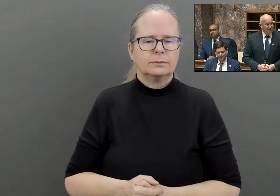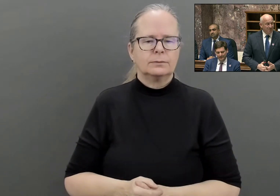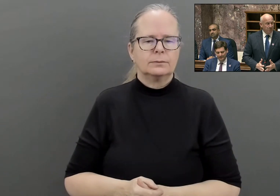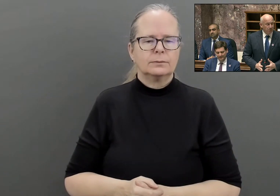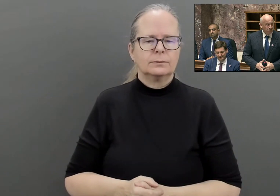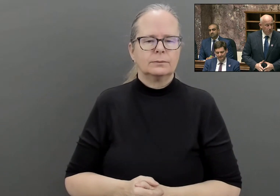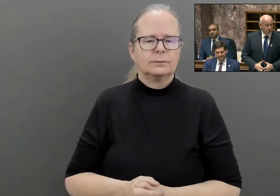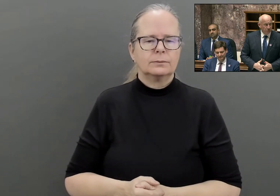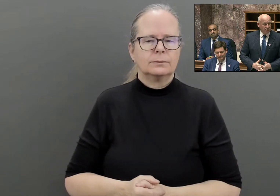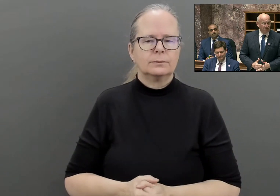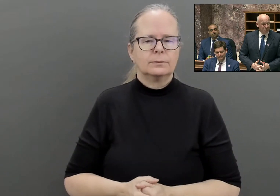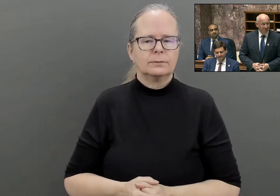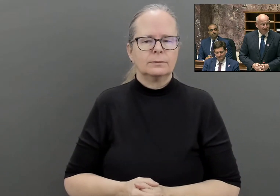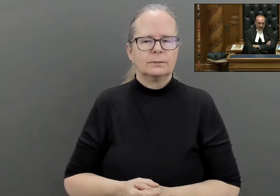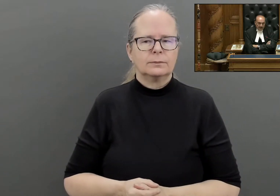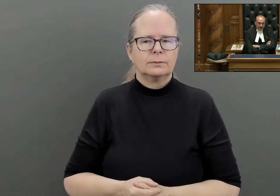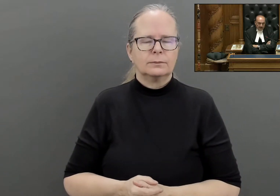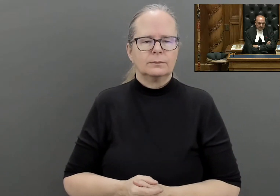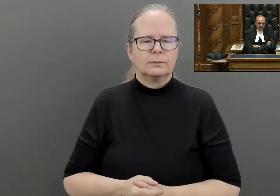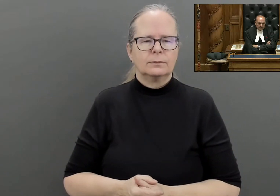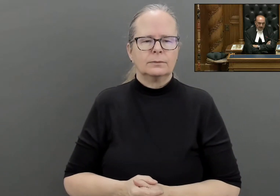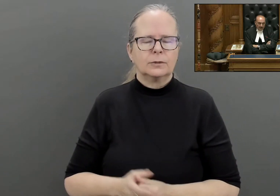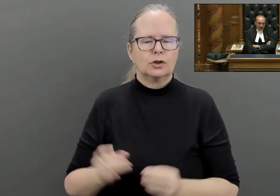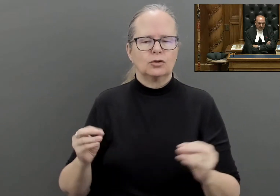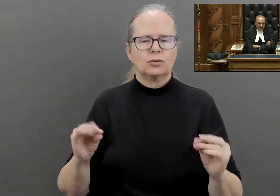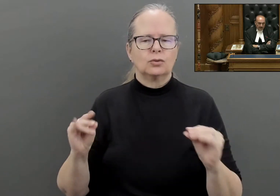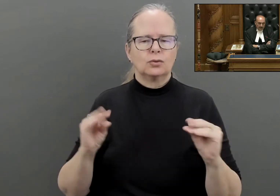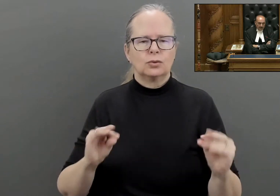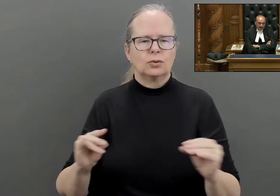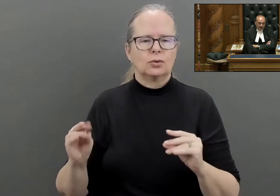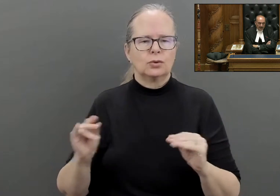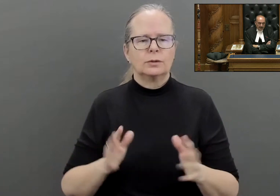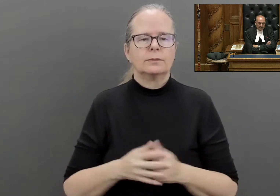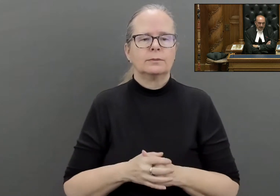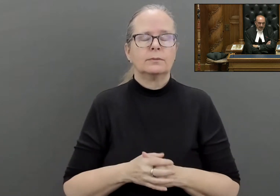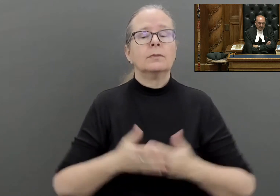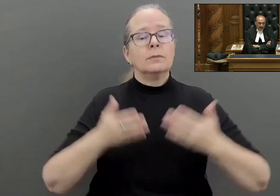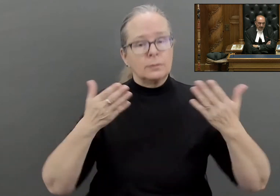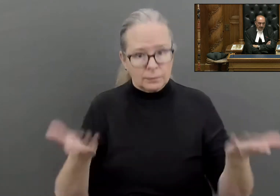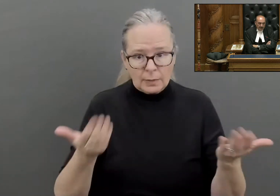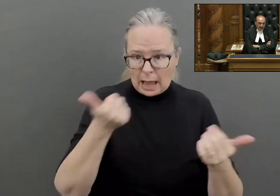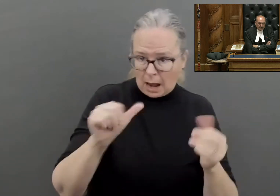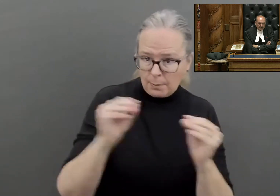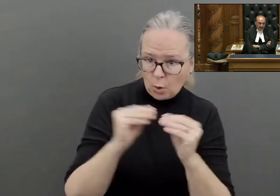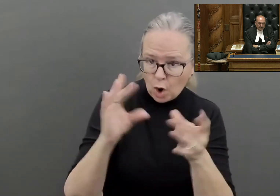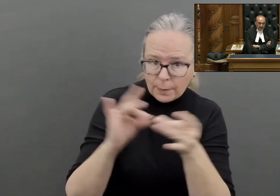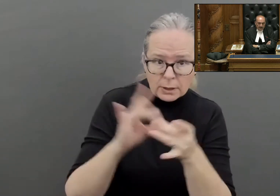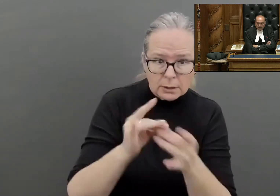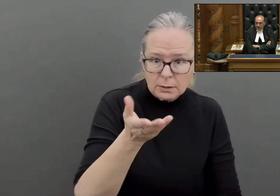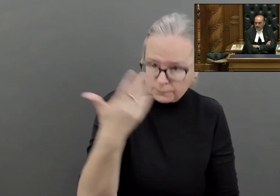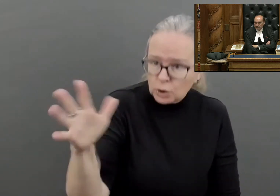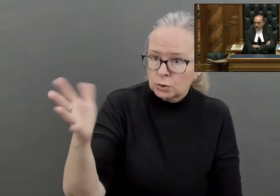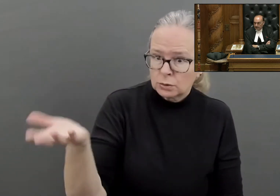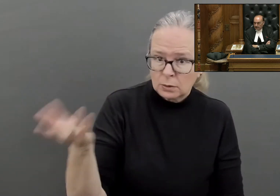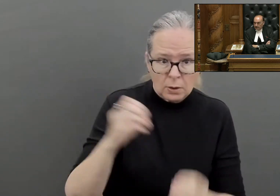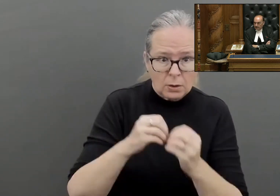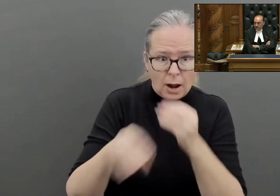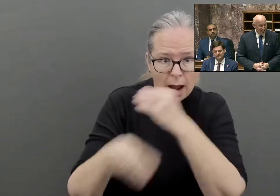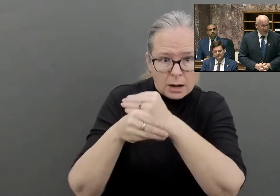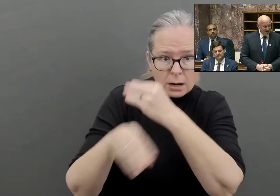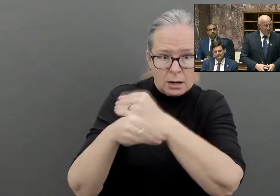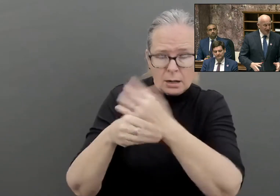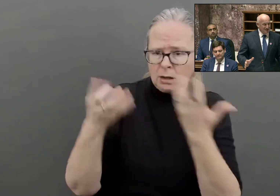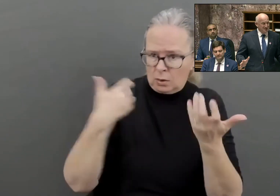Anybody else? Any more comments? No? Minister can start. Thank you, Honourable